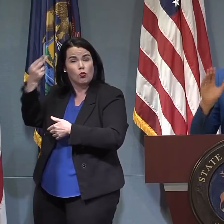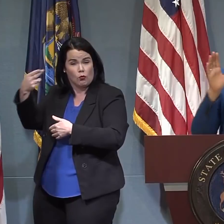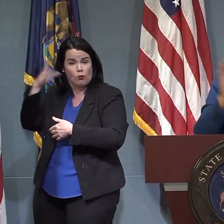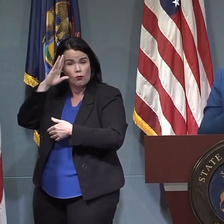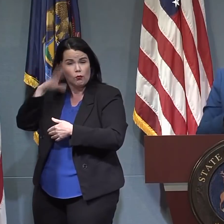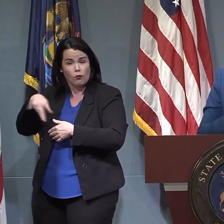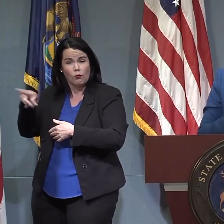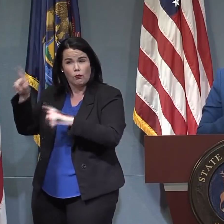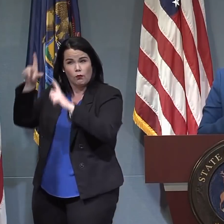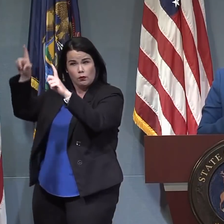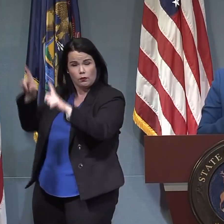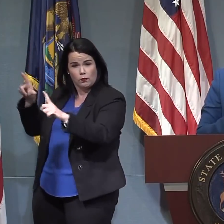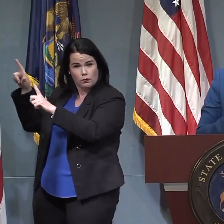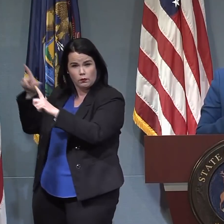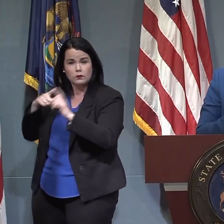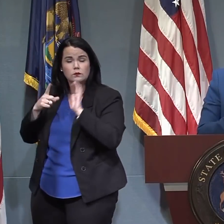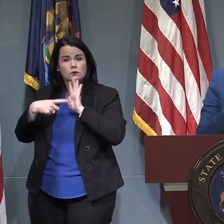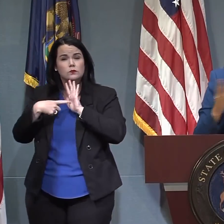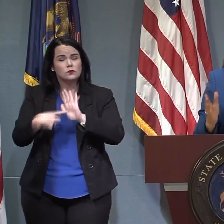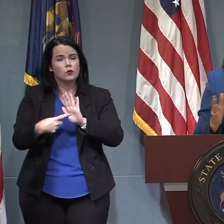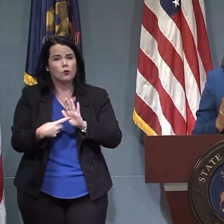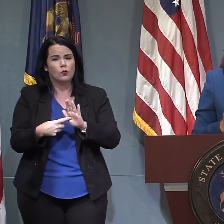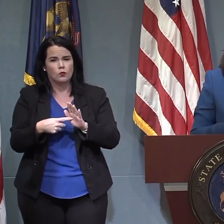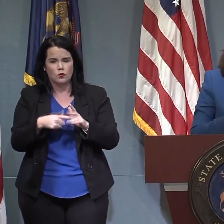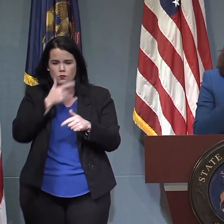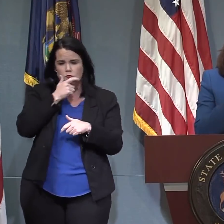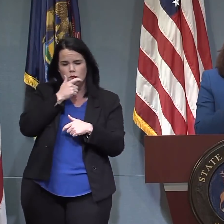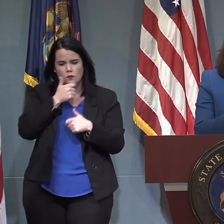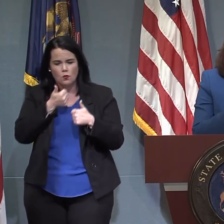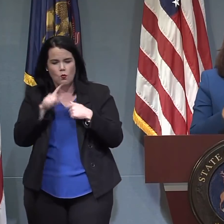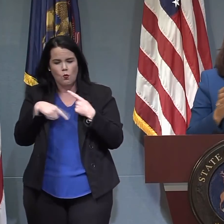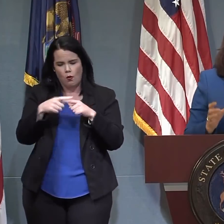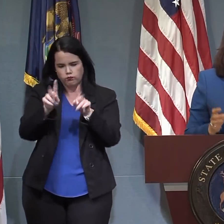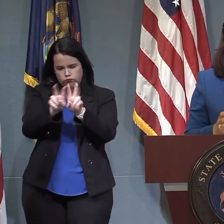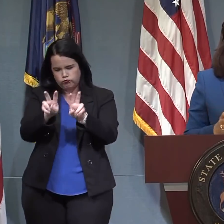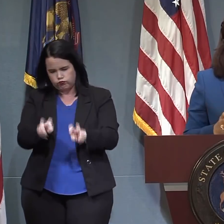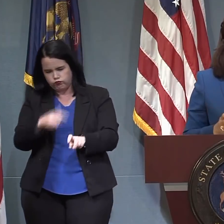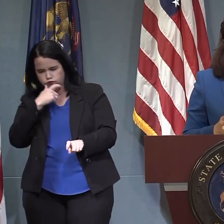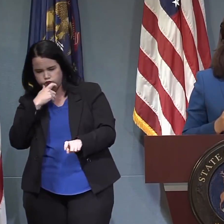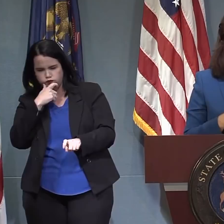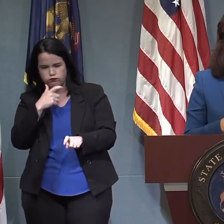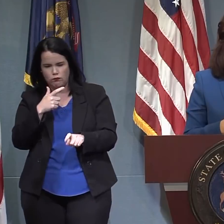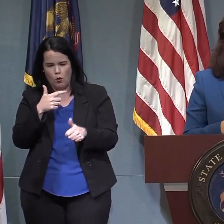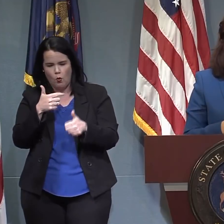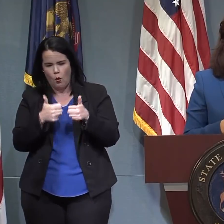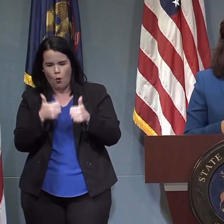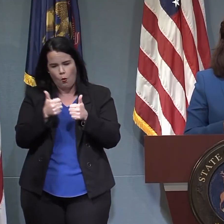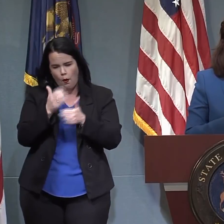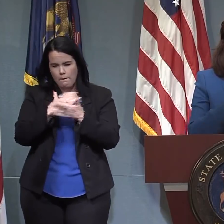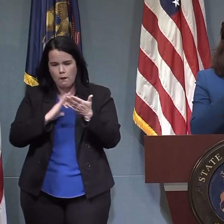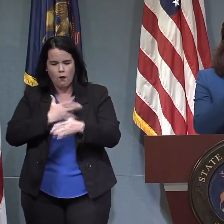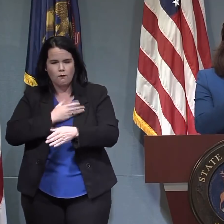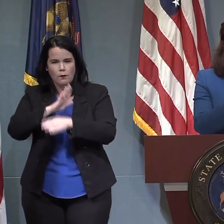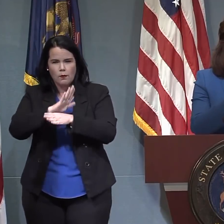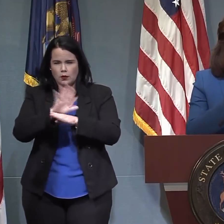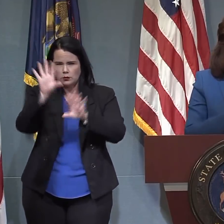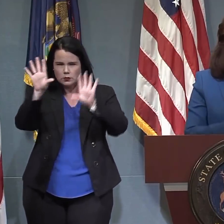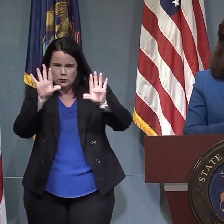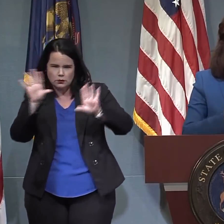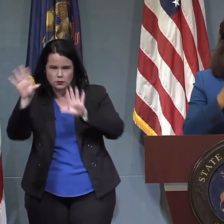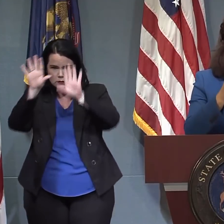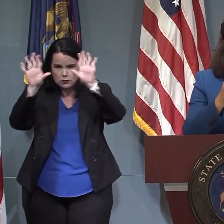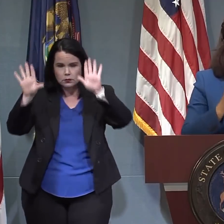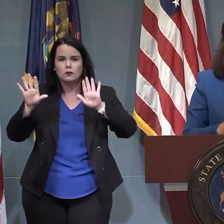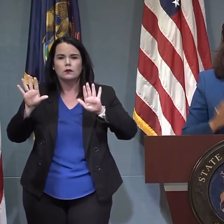which parts of the risk assessment certain sectors of our economy fell into, so that people could see what